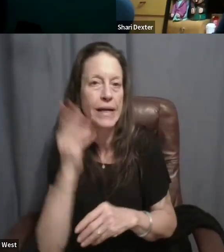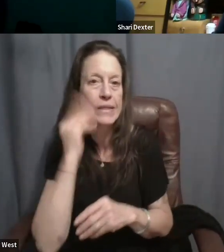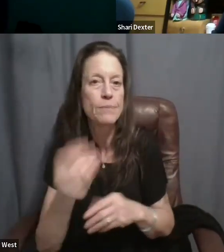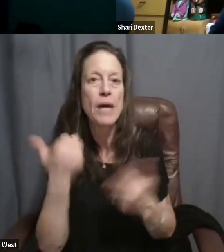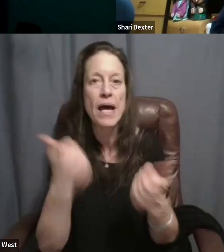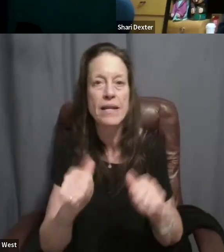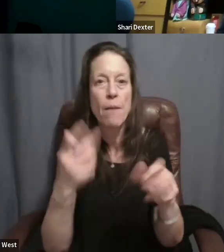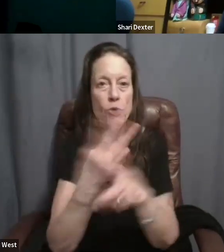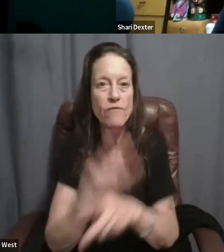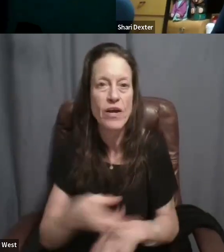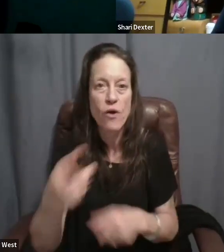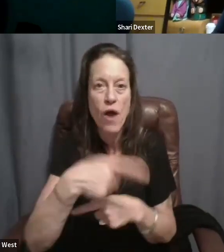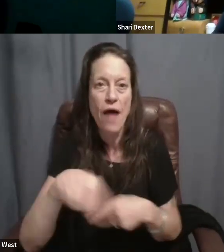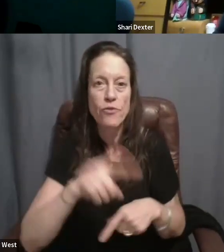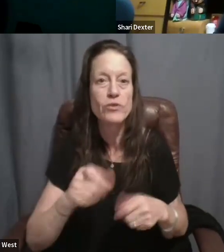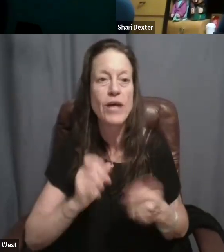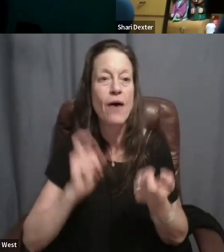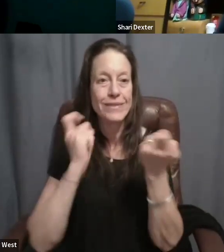those.